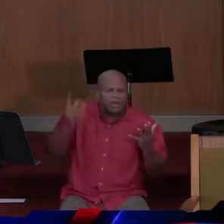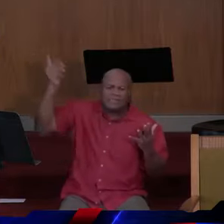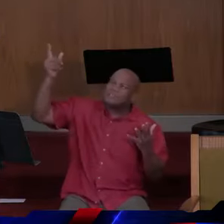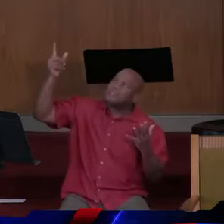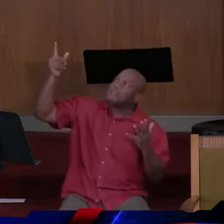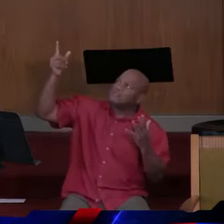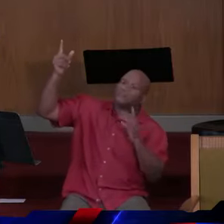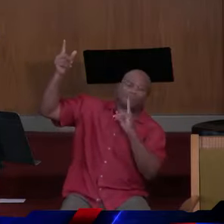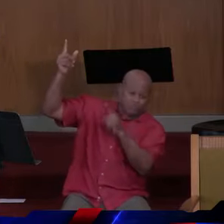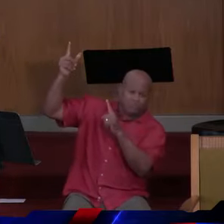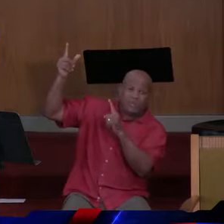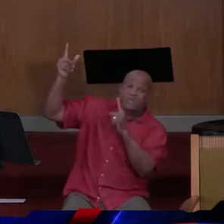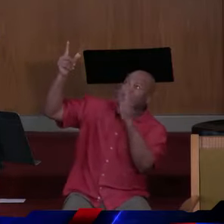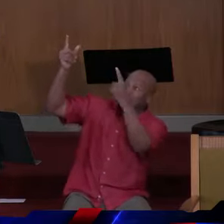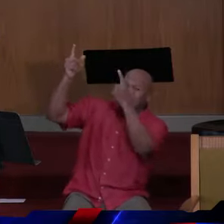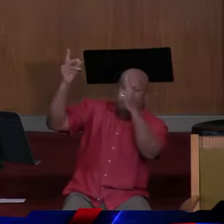together